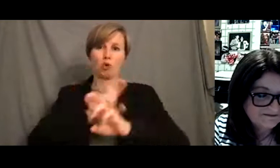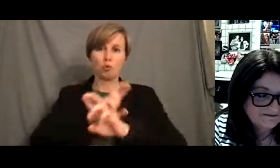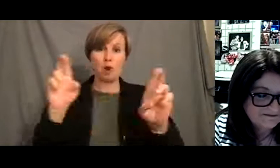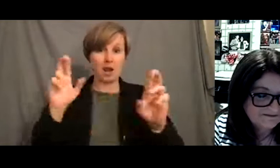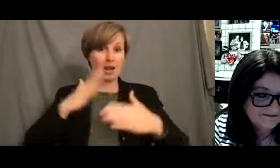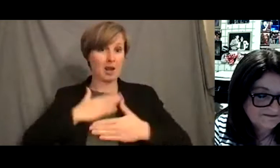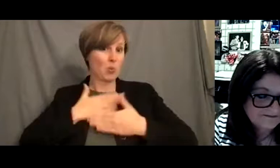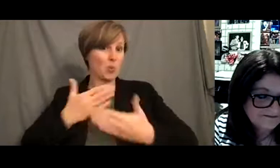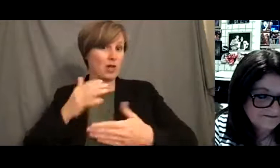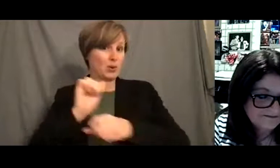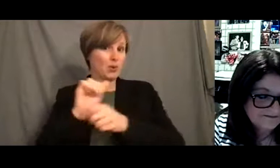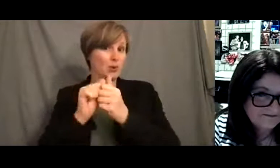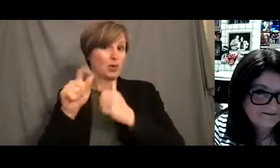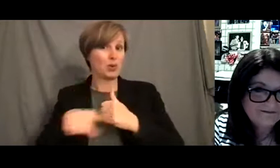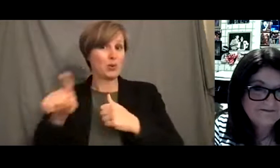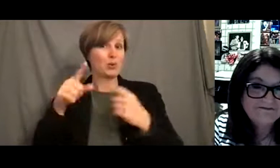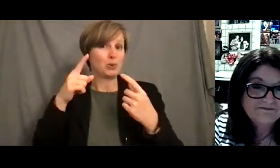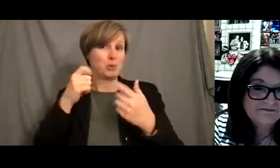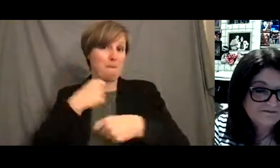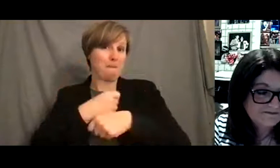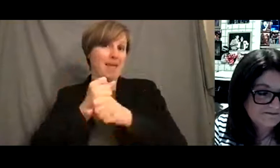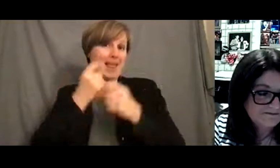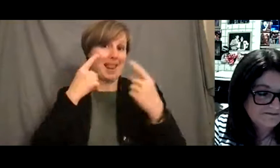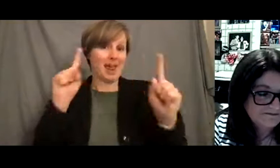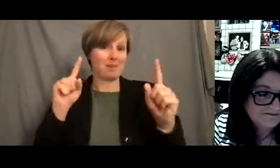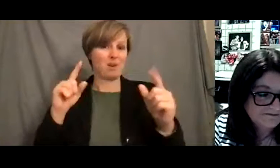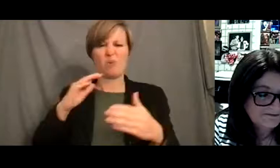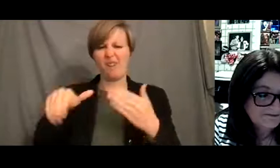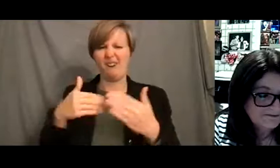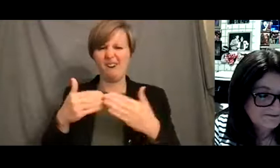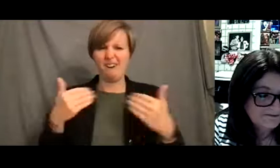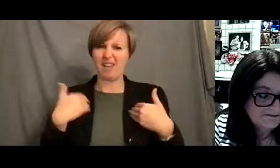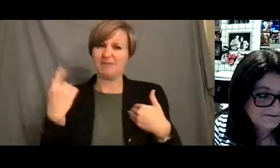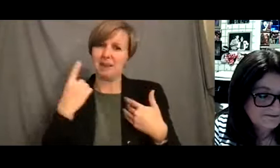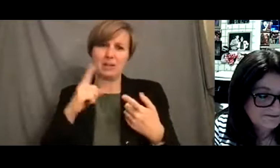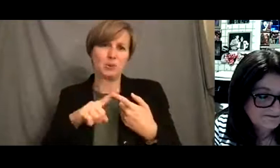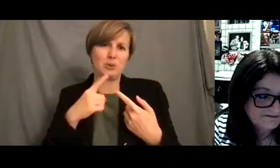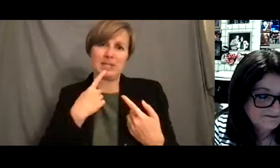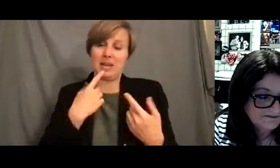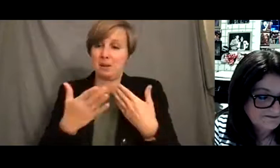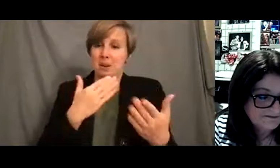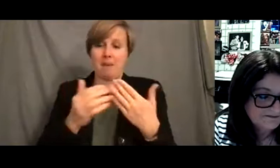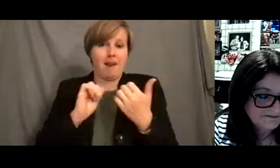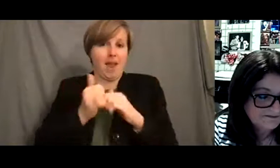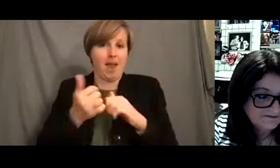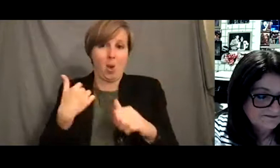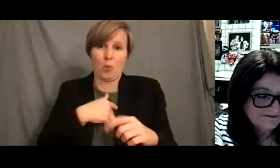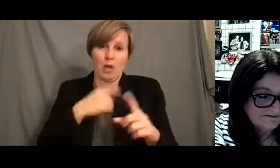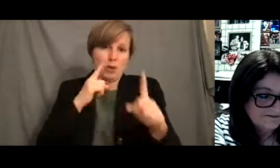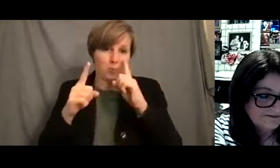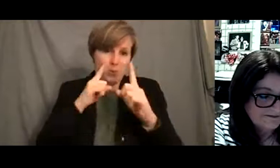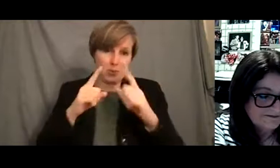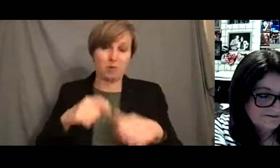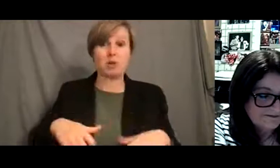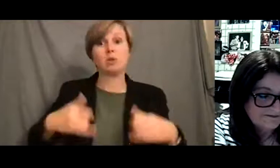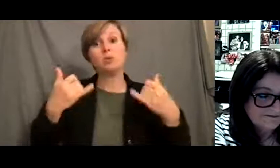to work with you to make this happen. We all have something to say, no matter how we communicate. Together,